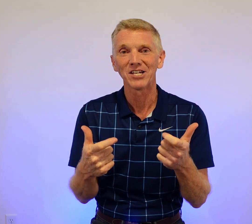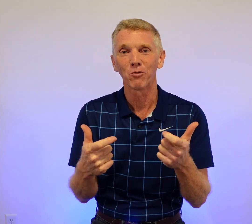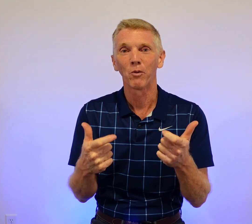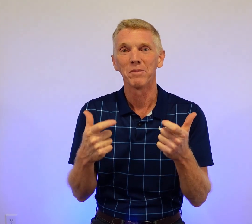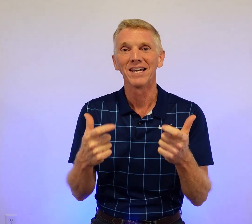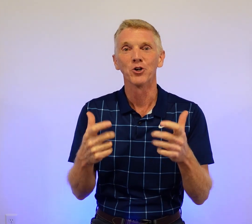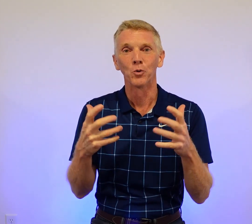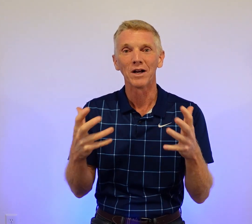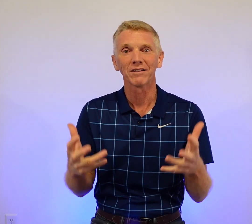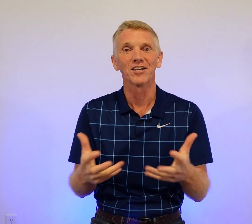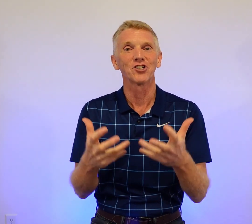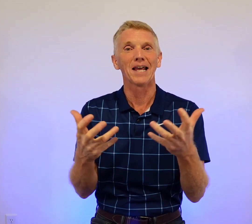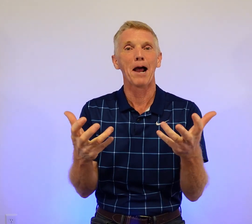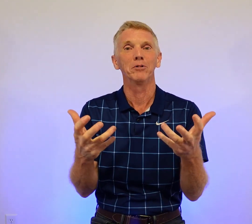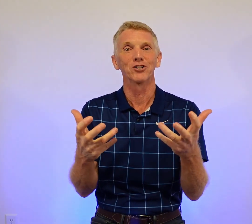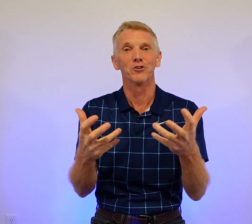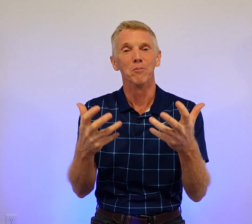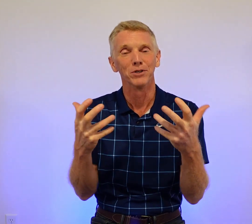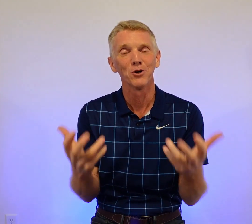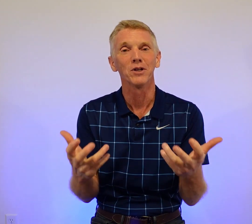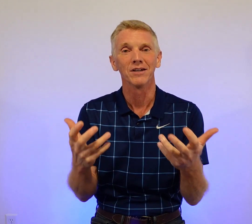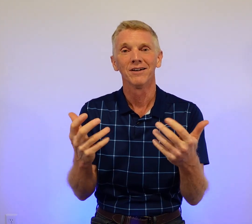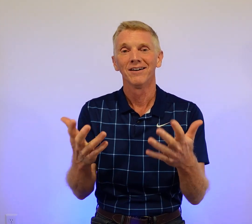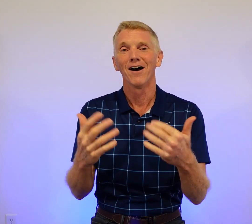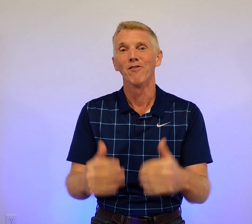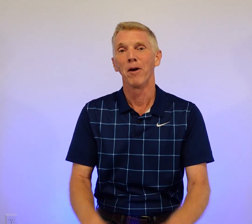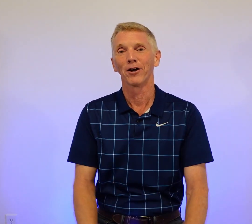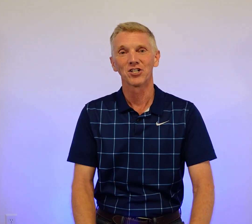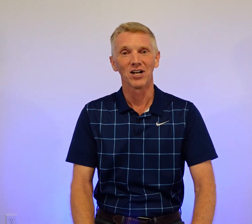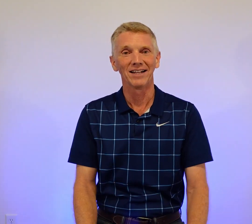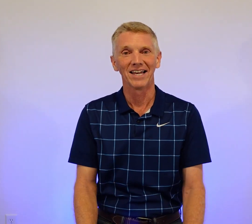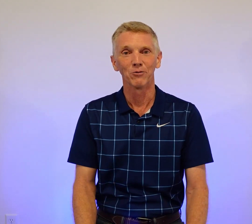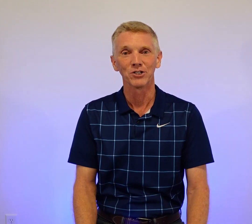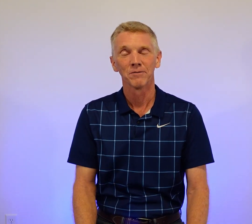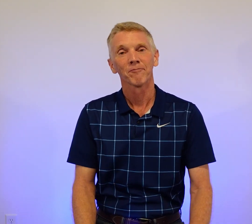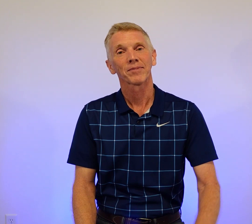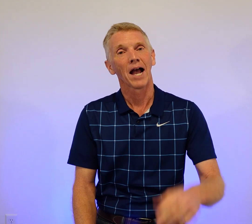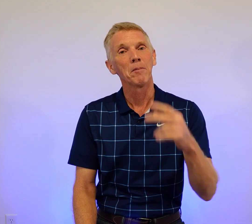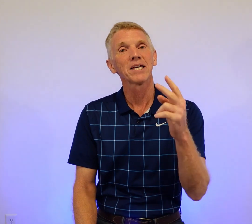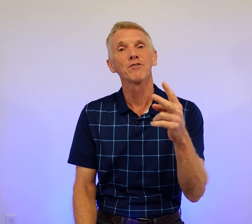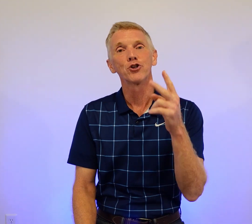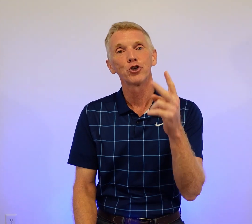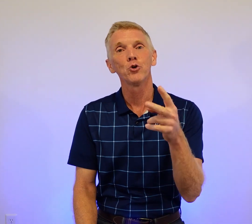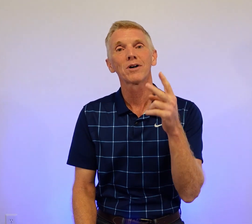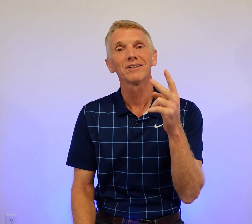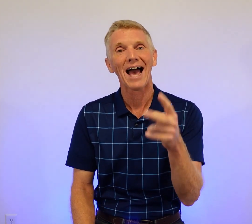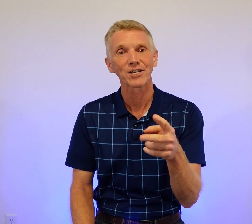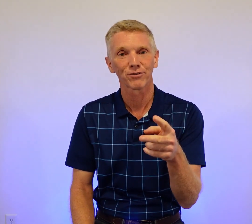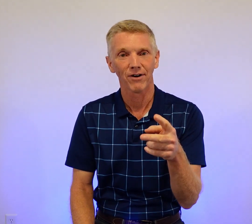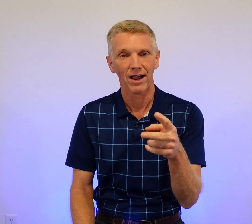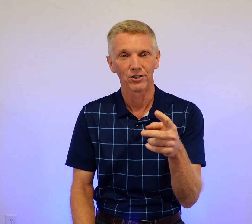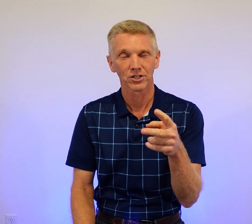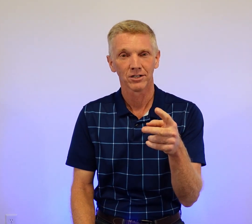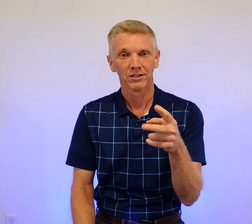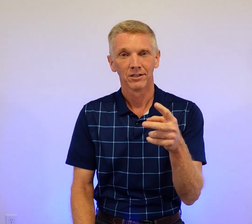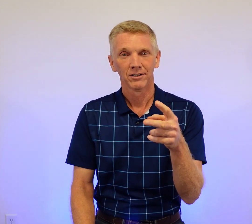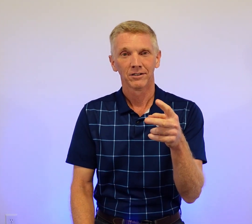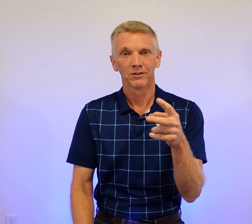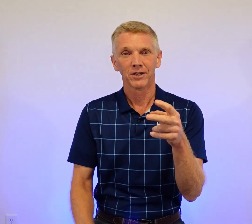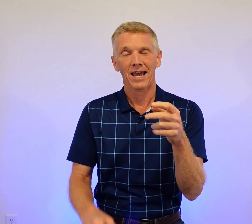where we begin to really establish the beauty of American Sign Language. I'm going to give you two classifiers. Okay,